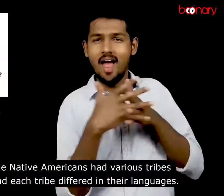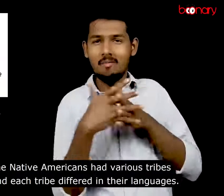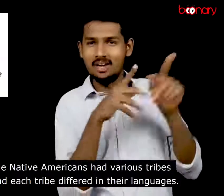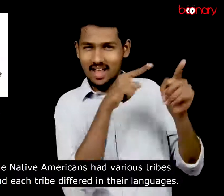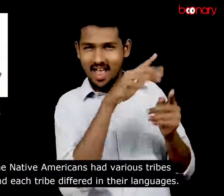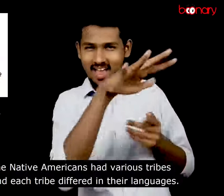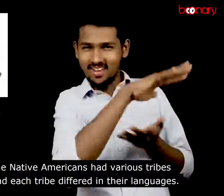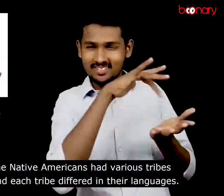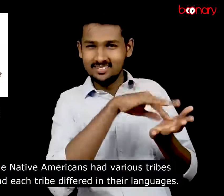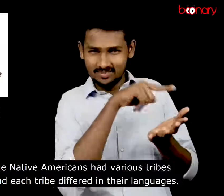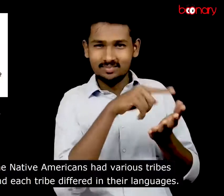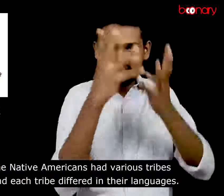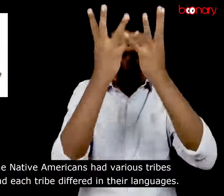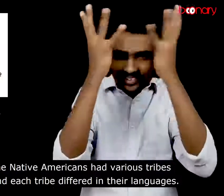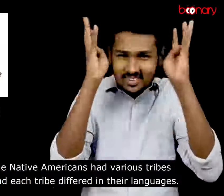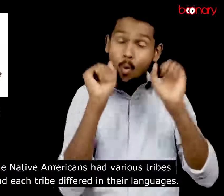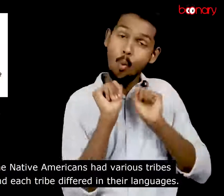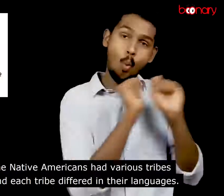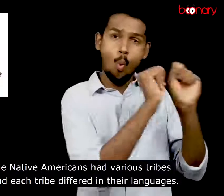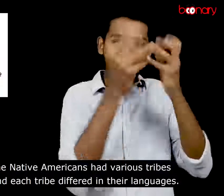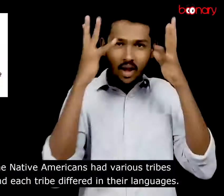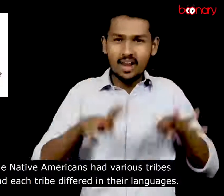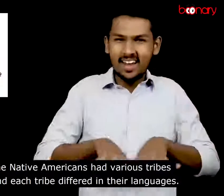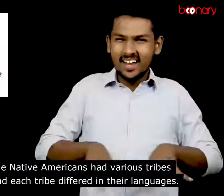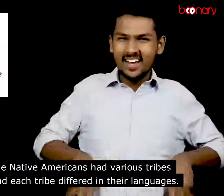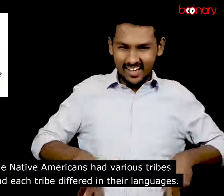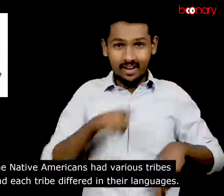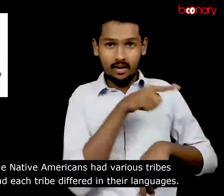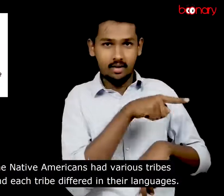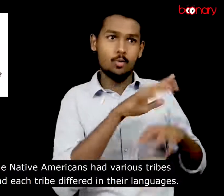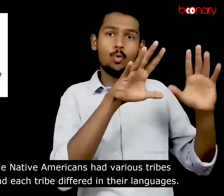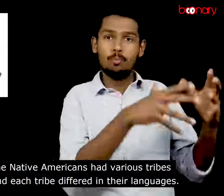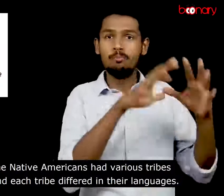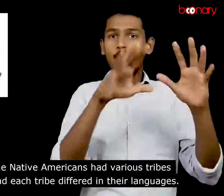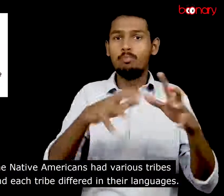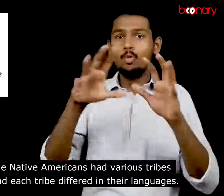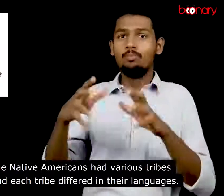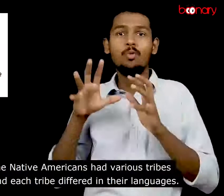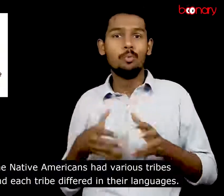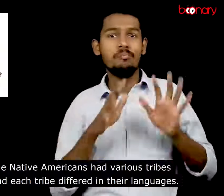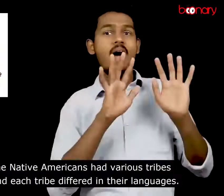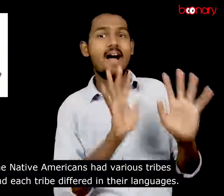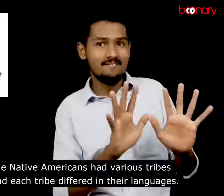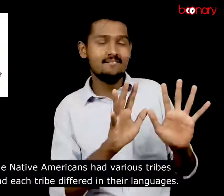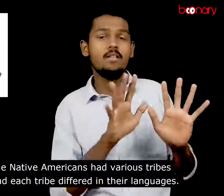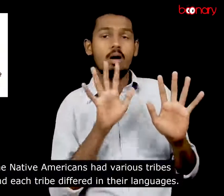the Native Americans had various tribes amongst them, and